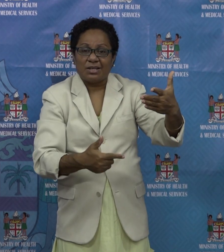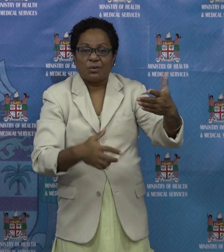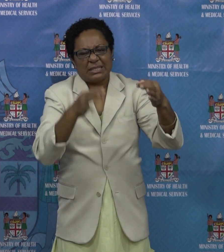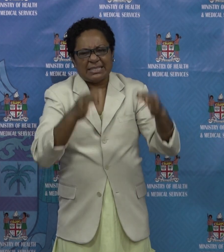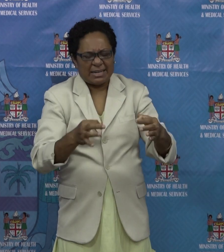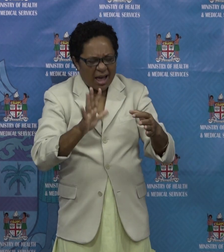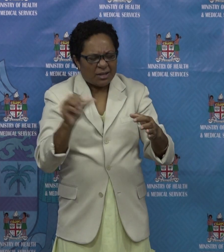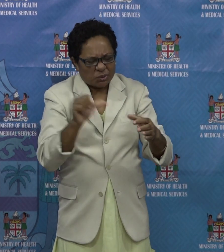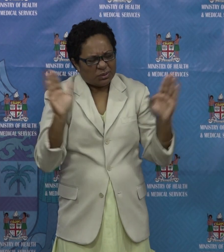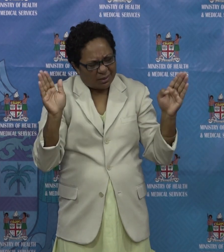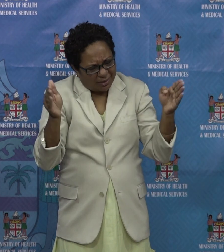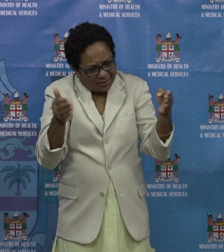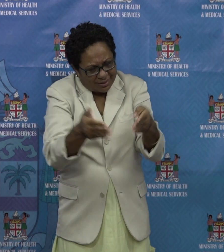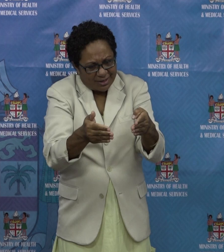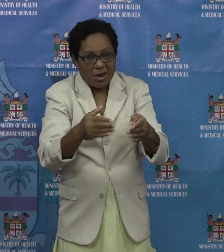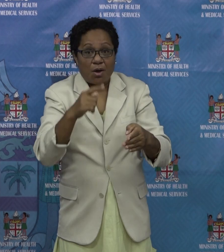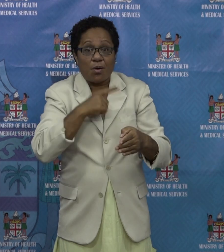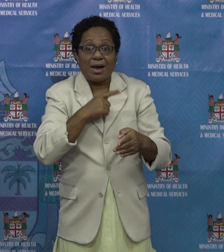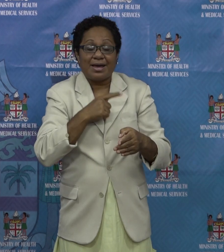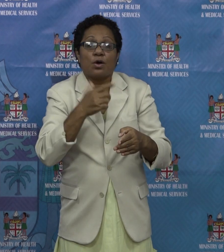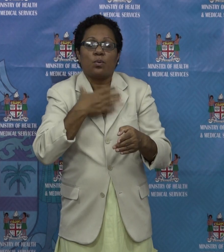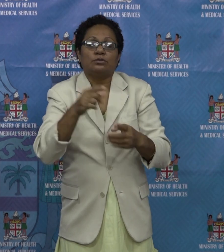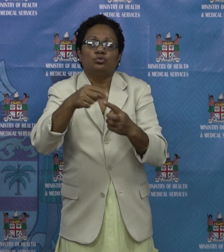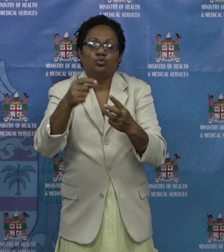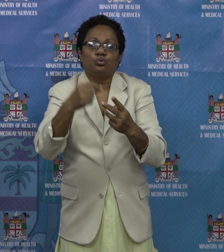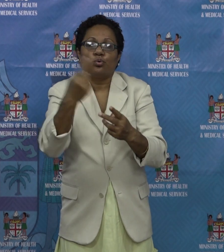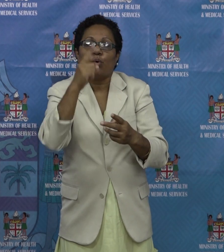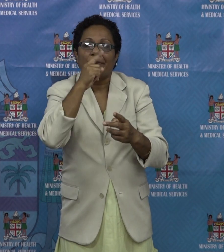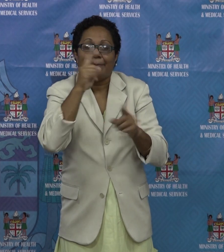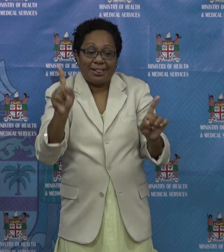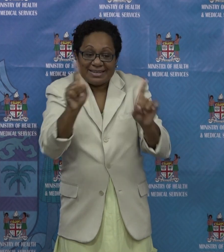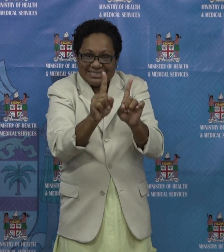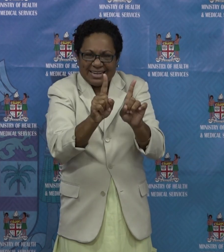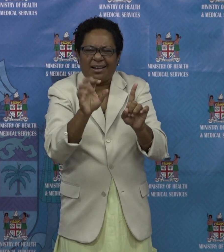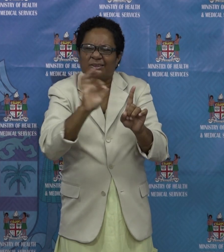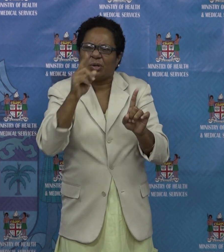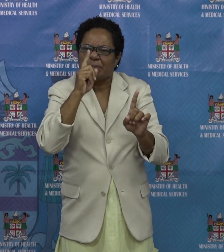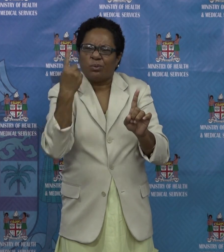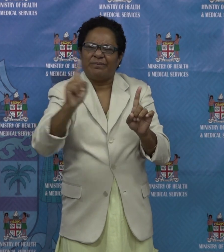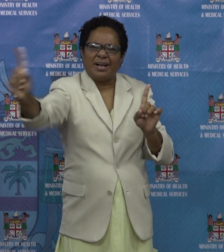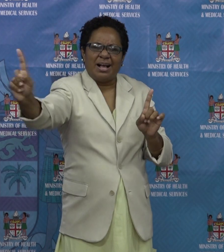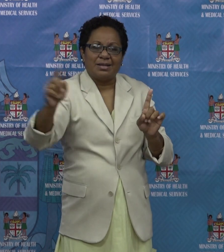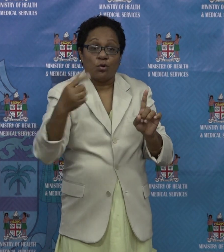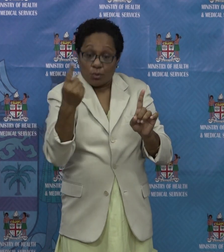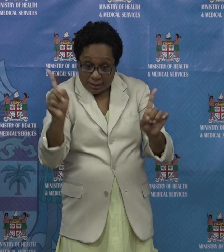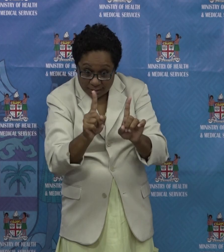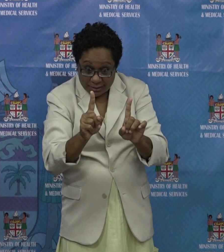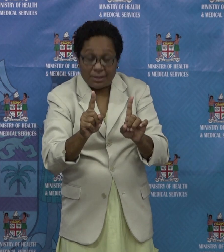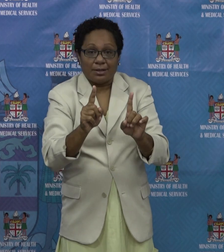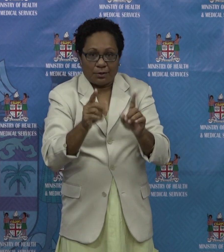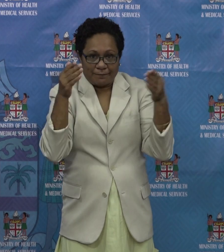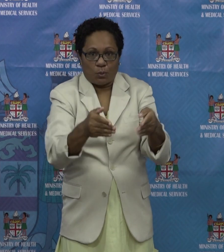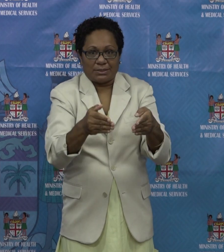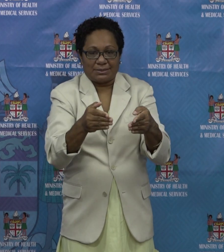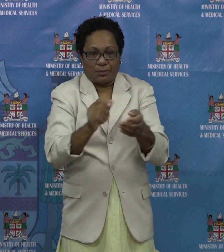that we can filter down to the 2 meters and 15 minutes of contact. And we did that. Then we sent out